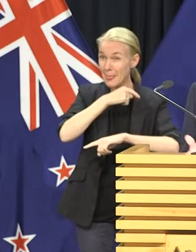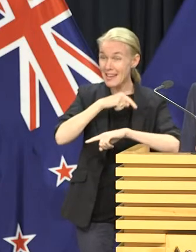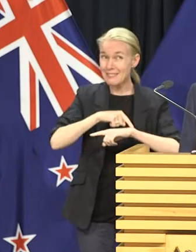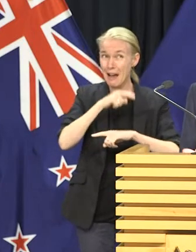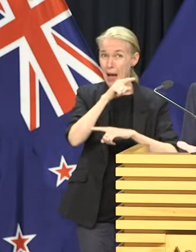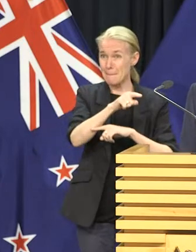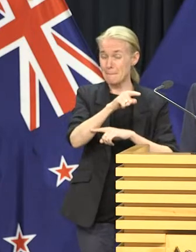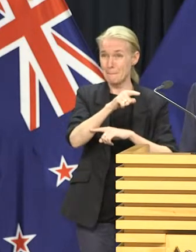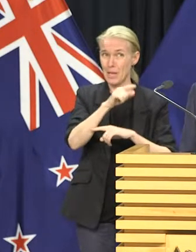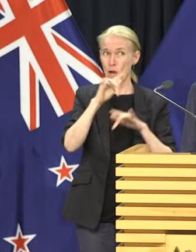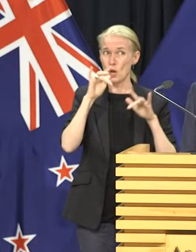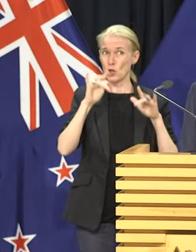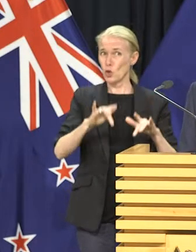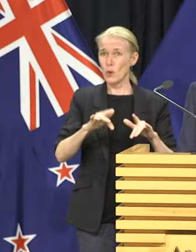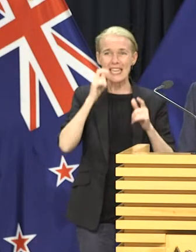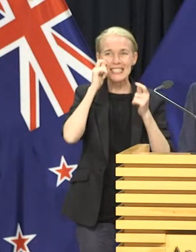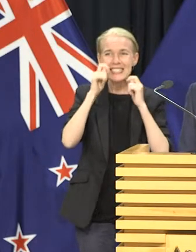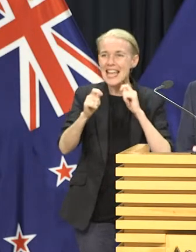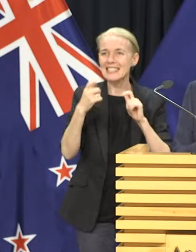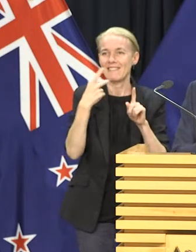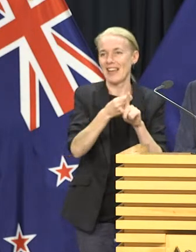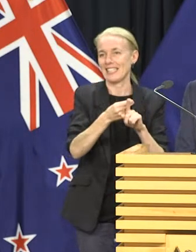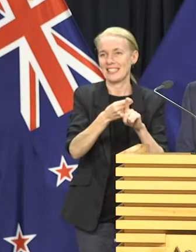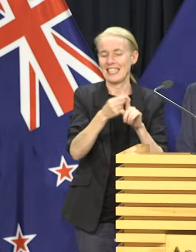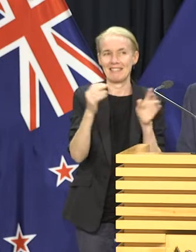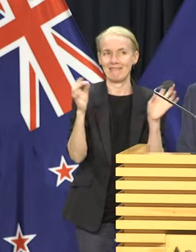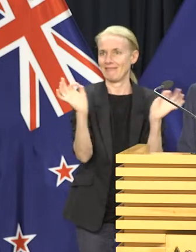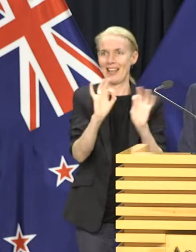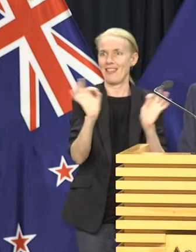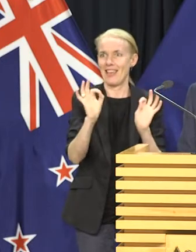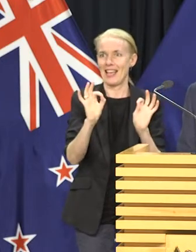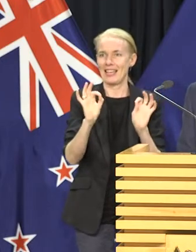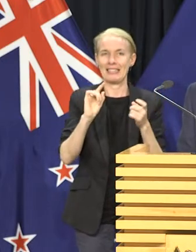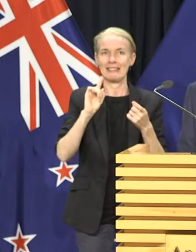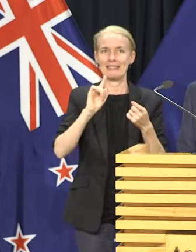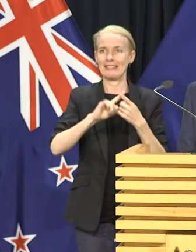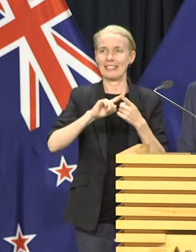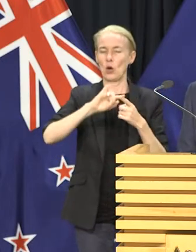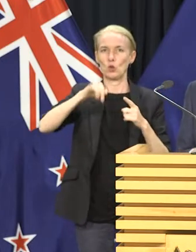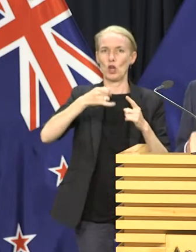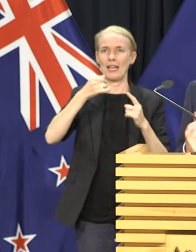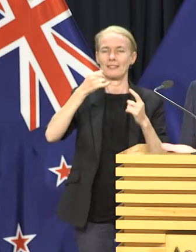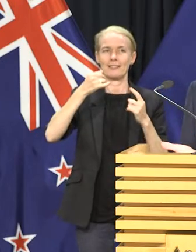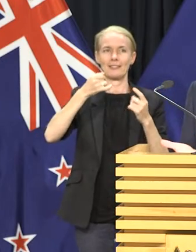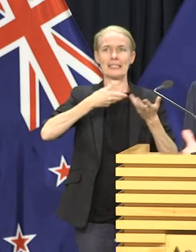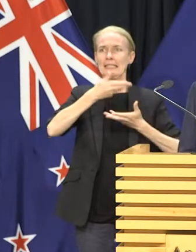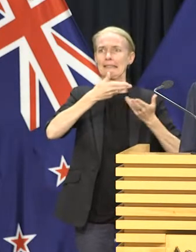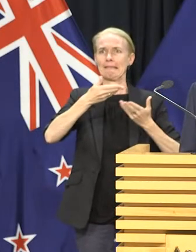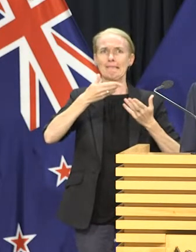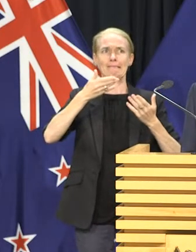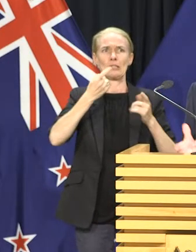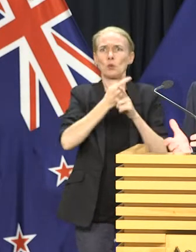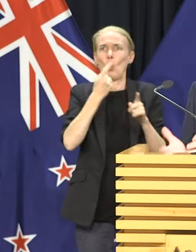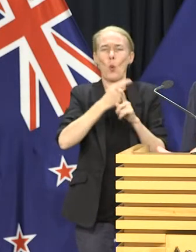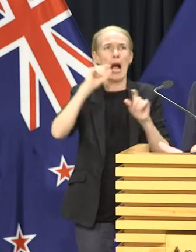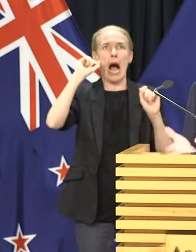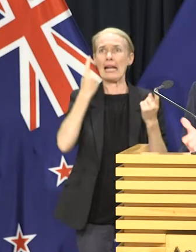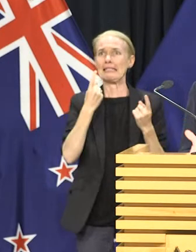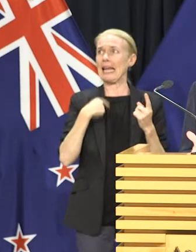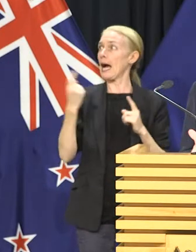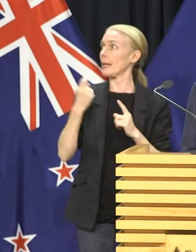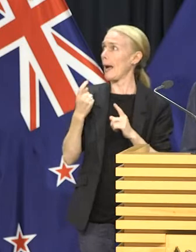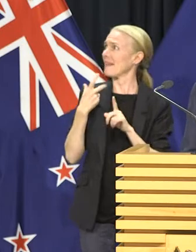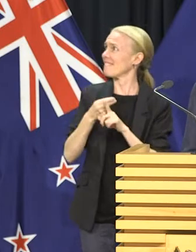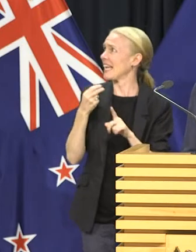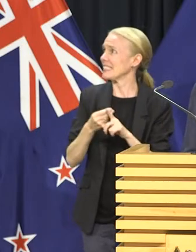data, and none of them had been through an approval, even an emergency approval process anywhere. So that was what was negotiated then, and